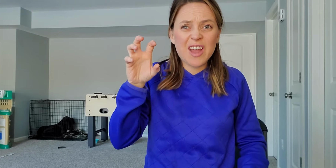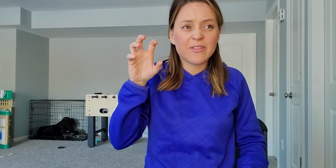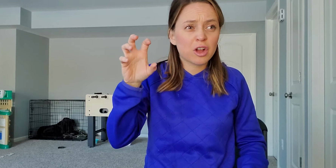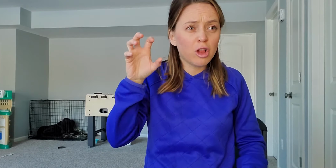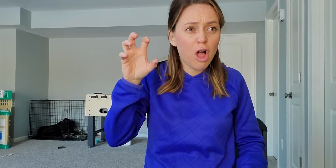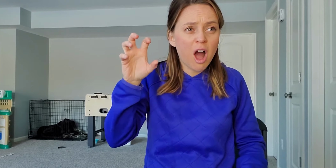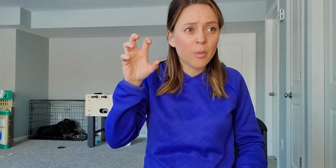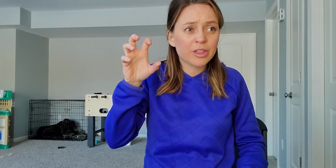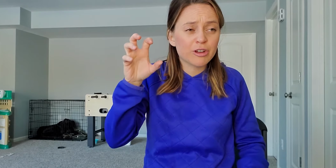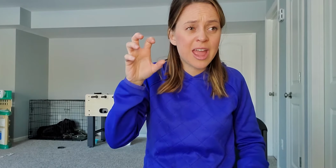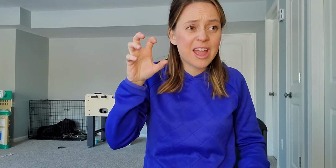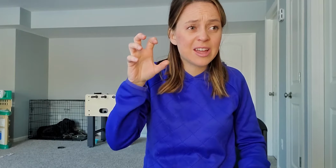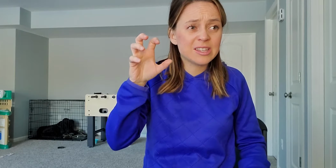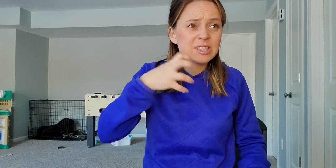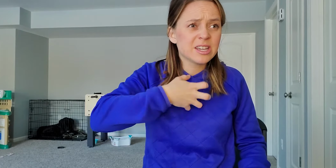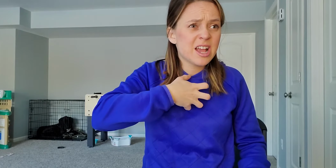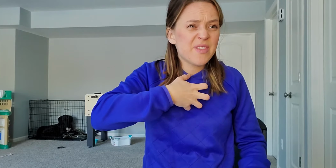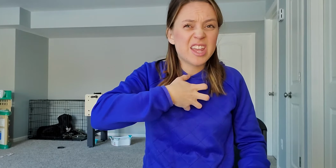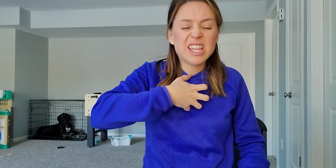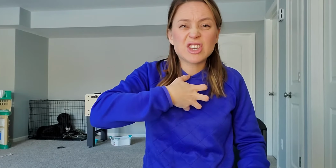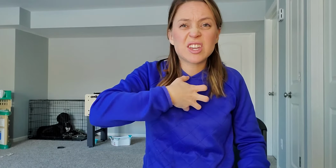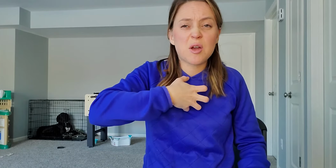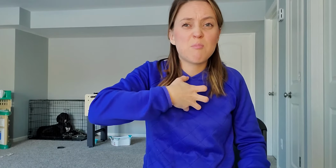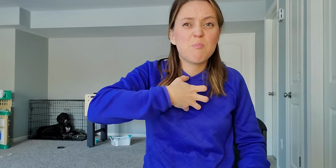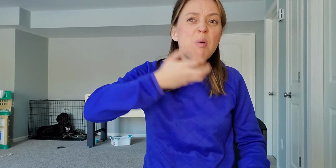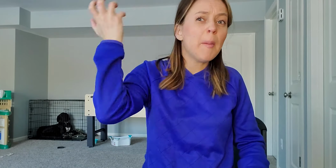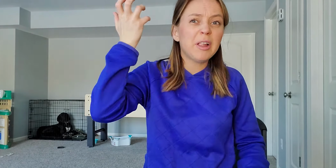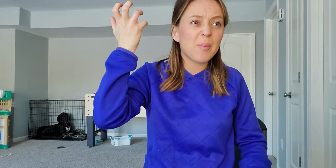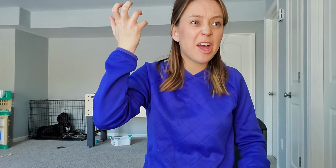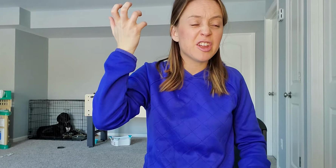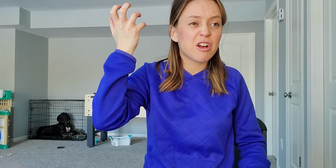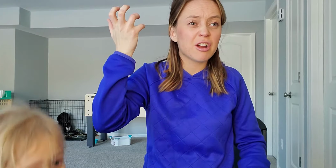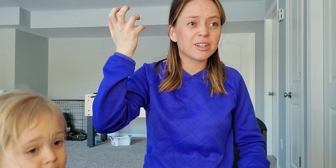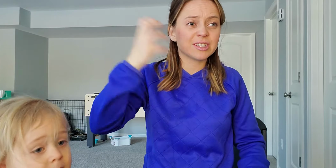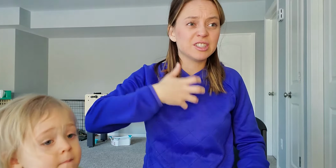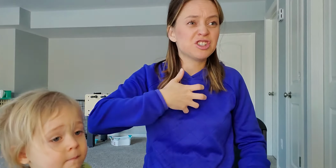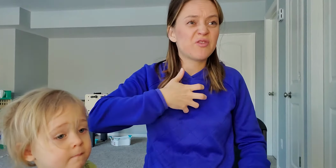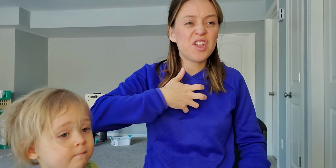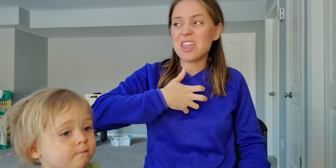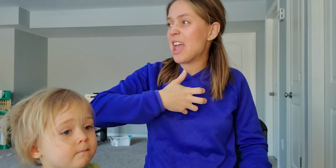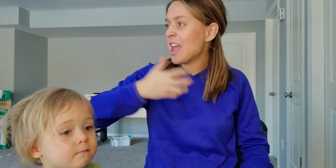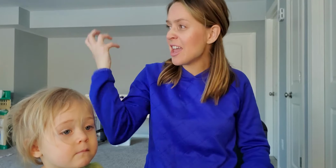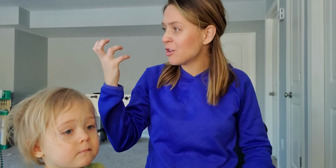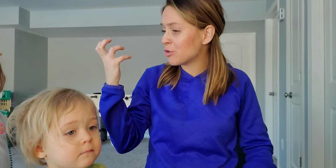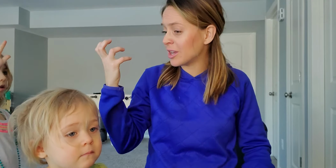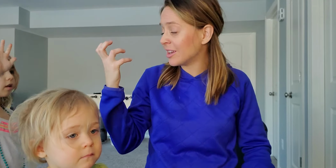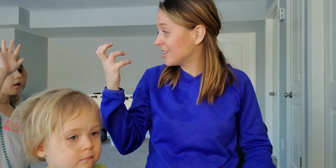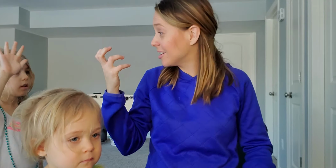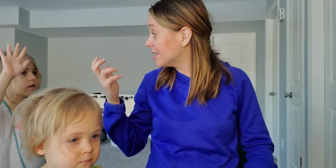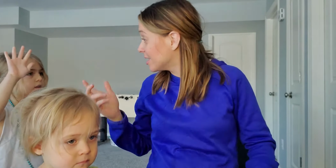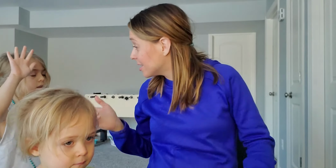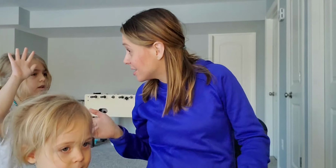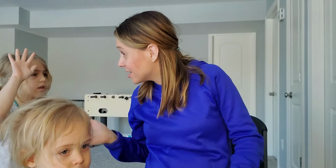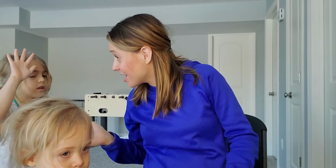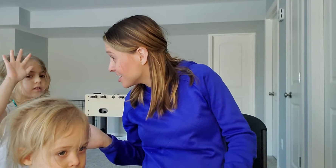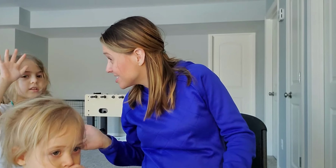a claw with your hand, and it's just going to bubble up out of your heart. You're just feeling angry. Like